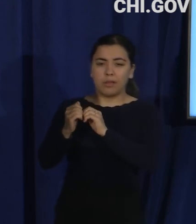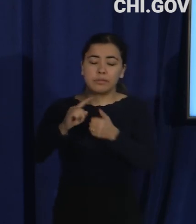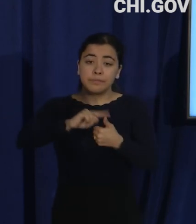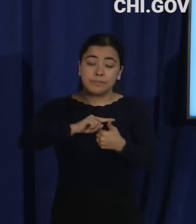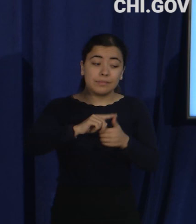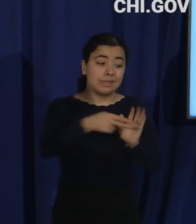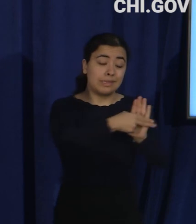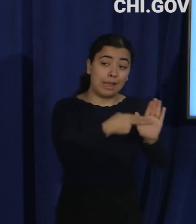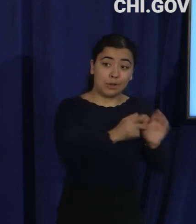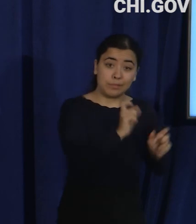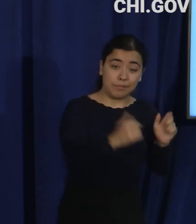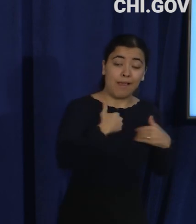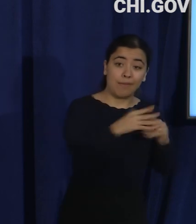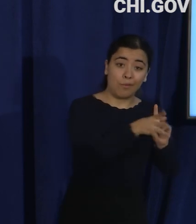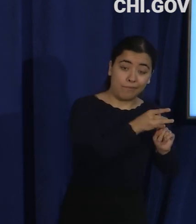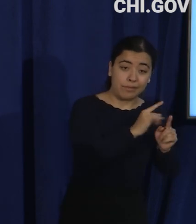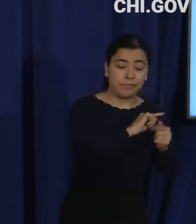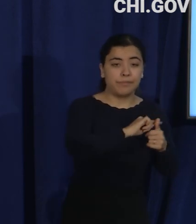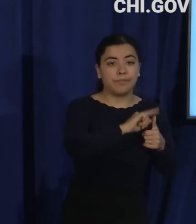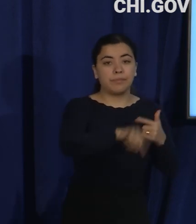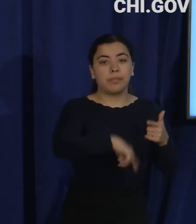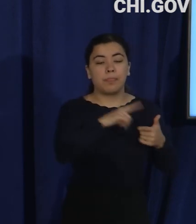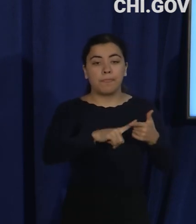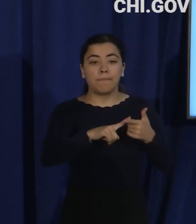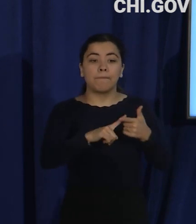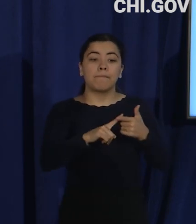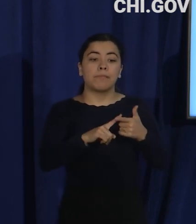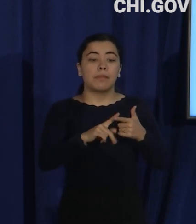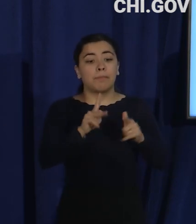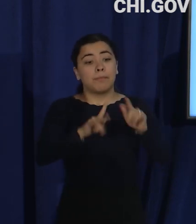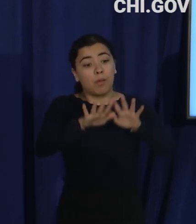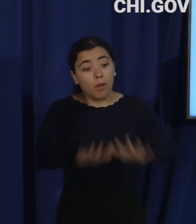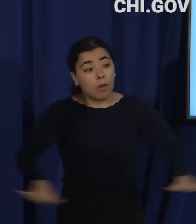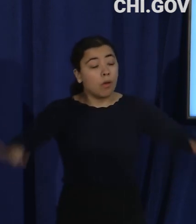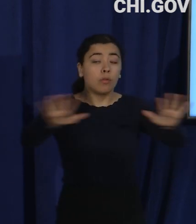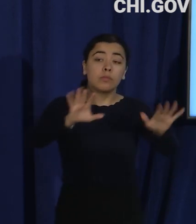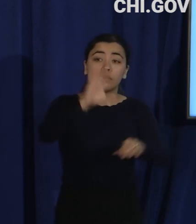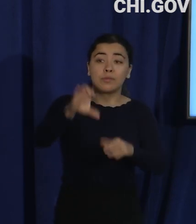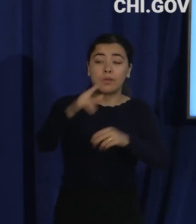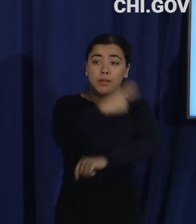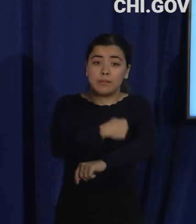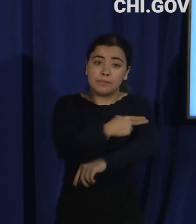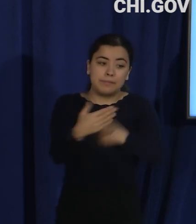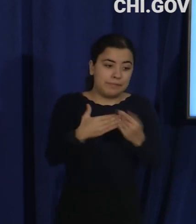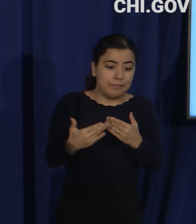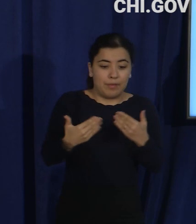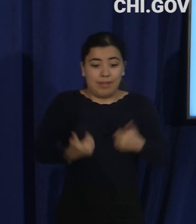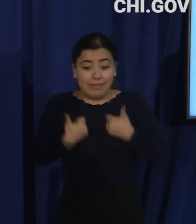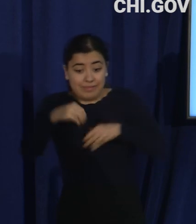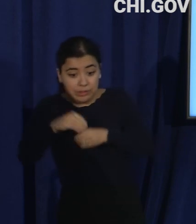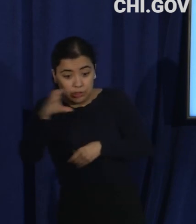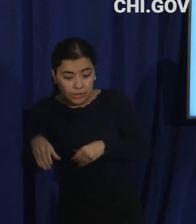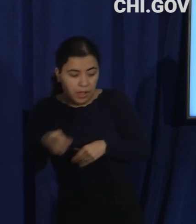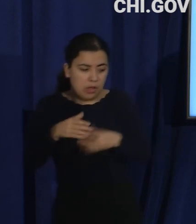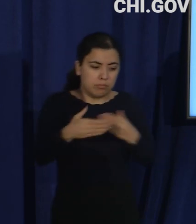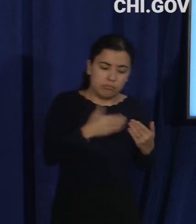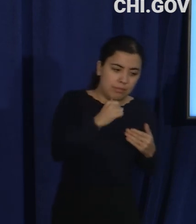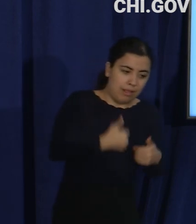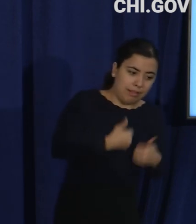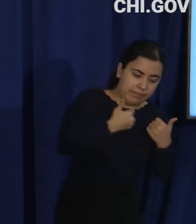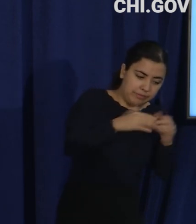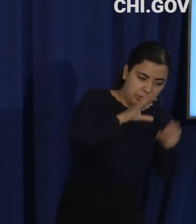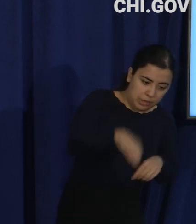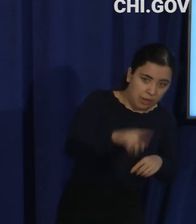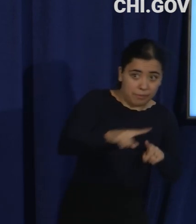are diagnosed. You can measure people like we showed across all Chicago hospitals, regardless of whether they're Chicago residents. You can even